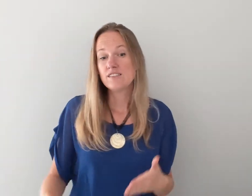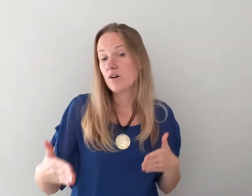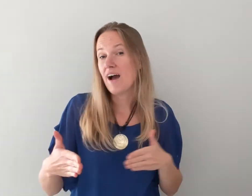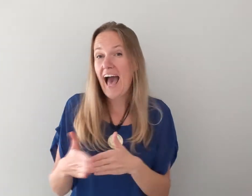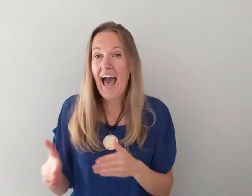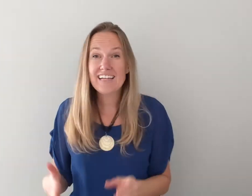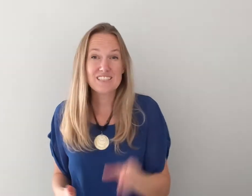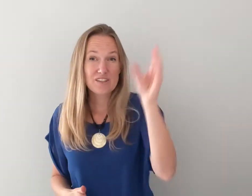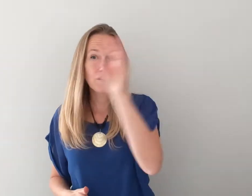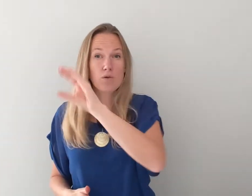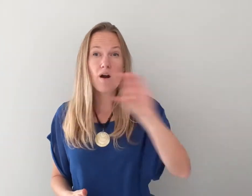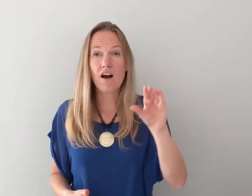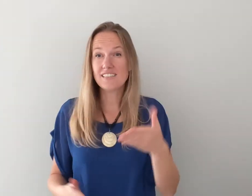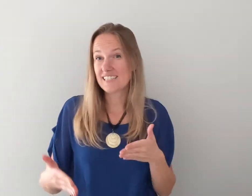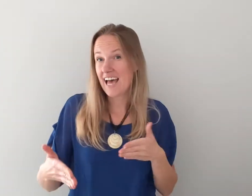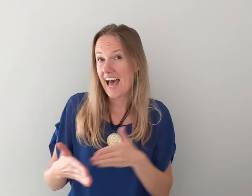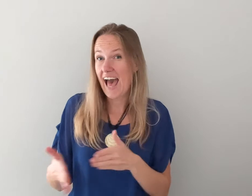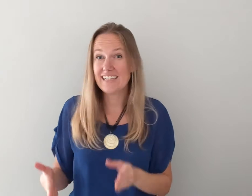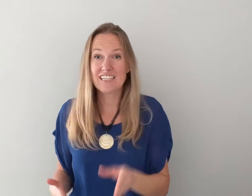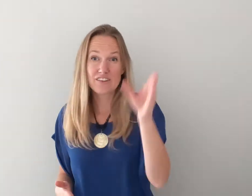So at the cross,